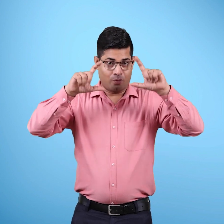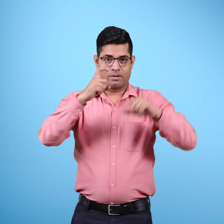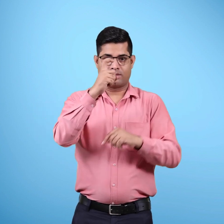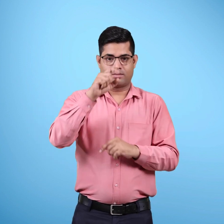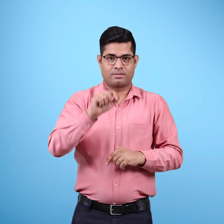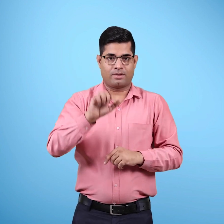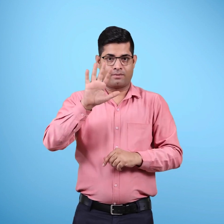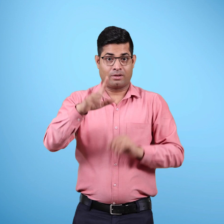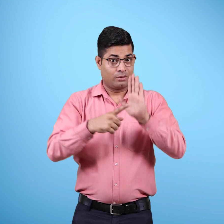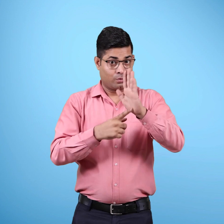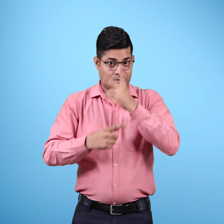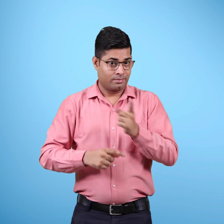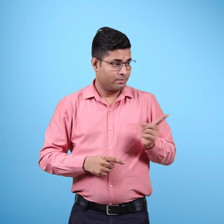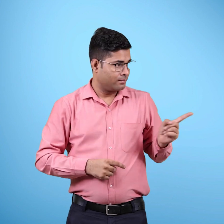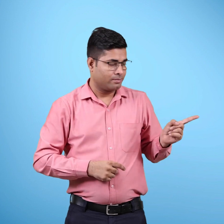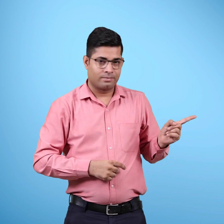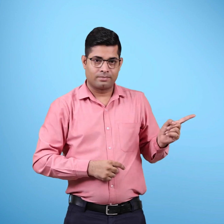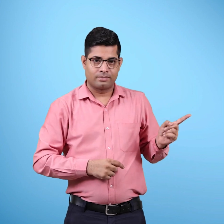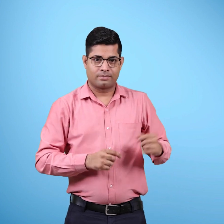Figure 7.5.